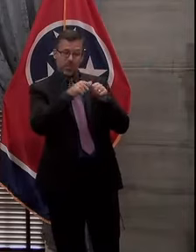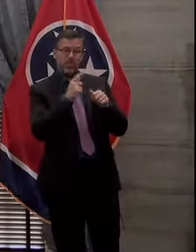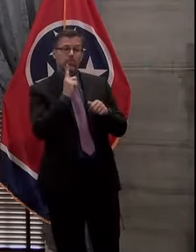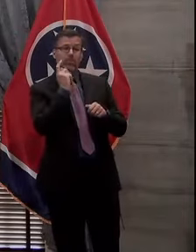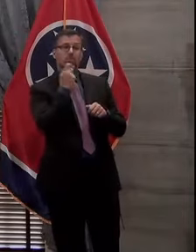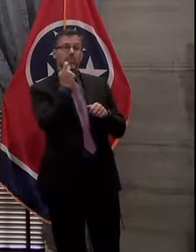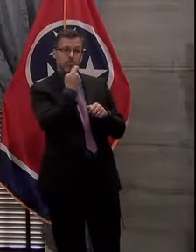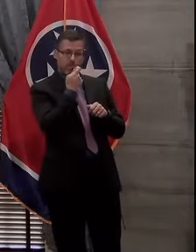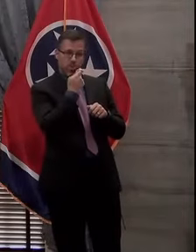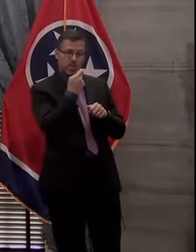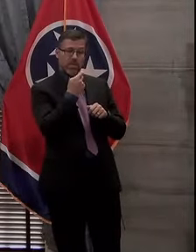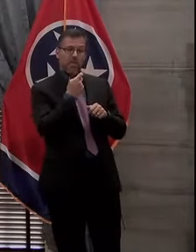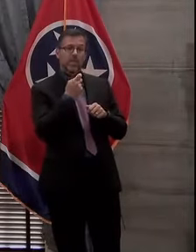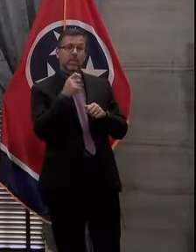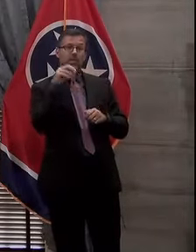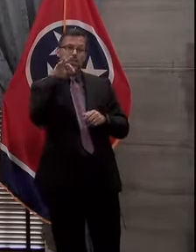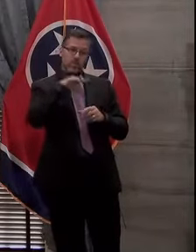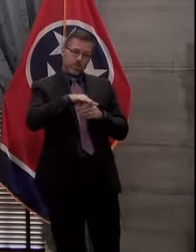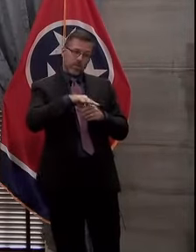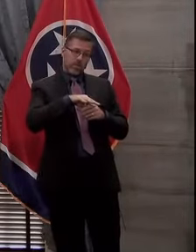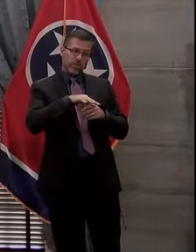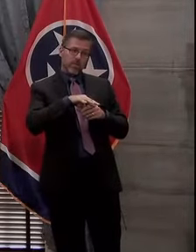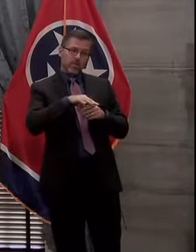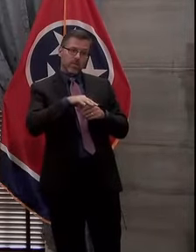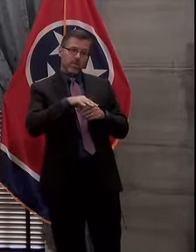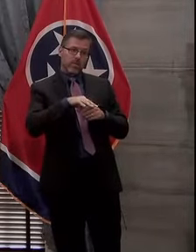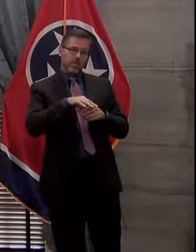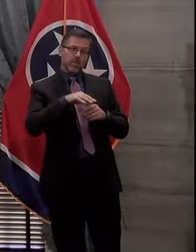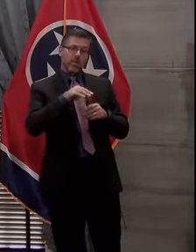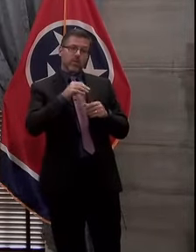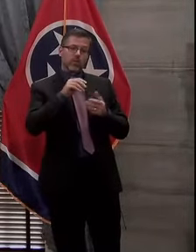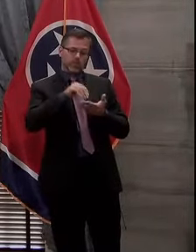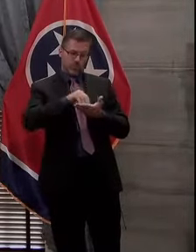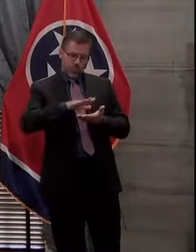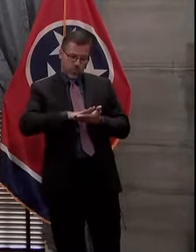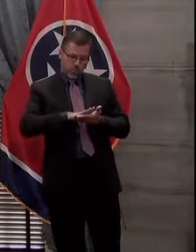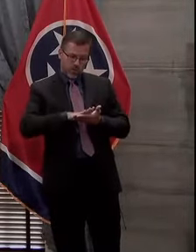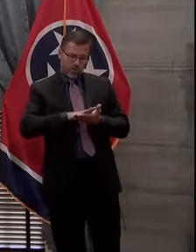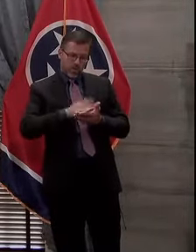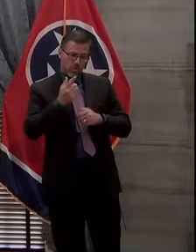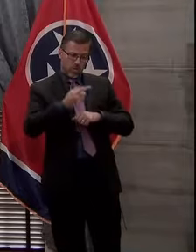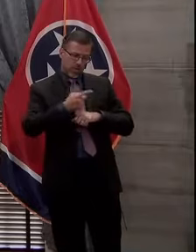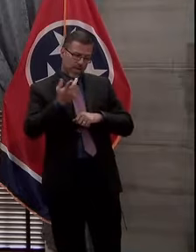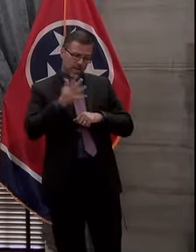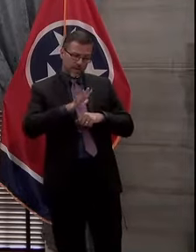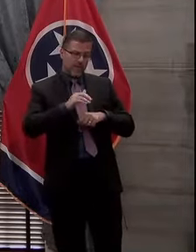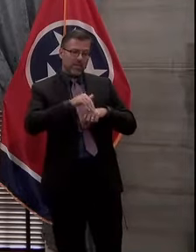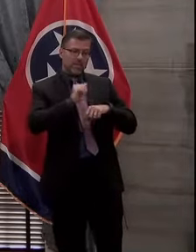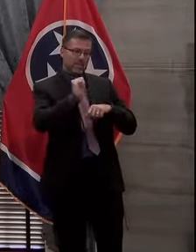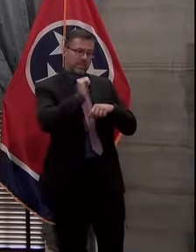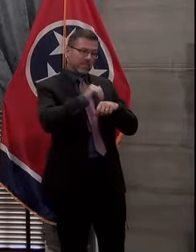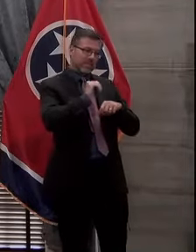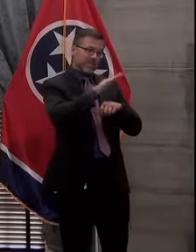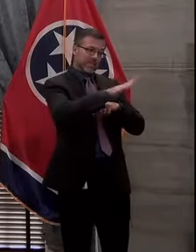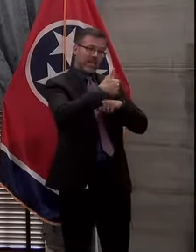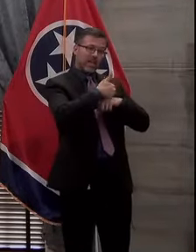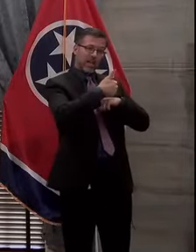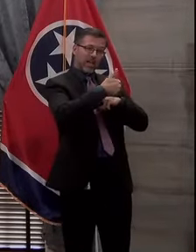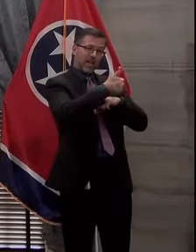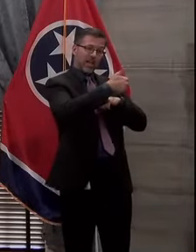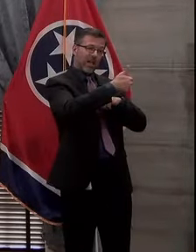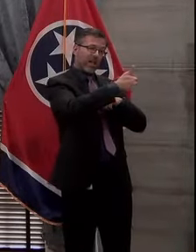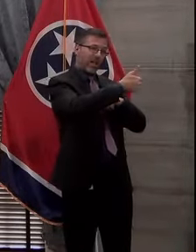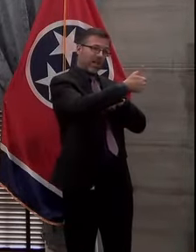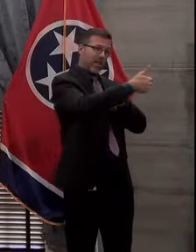So in reality, it's more than 3 days, but that's how we measure it, because that's how we measure apples to apples with the labs.